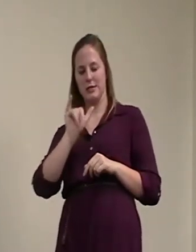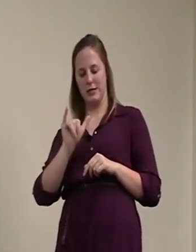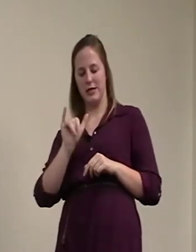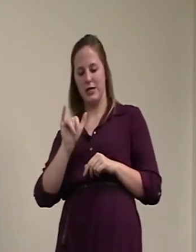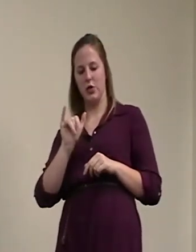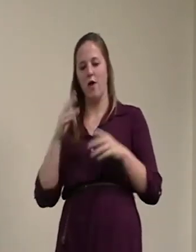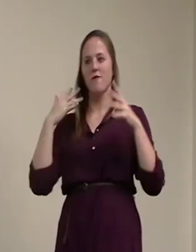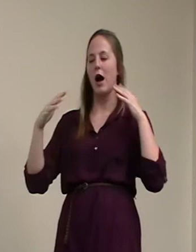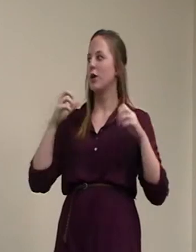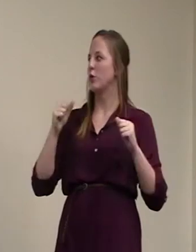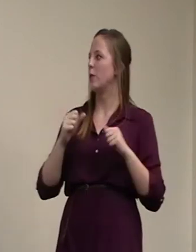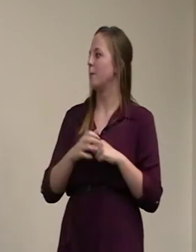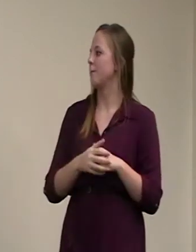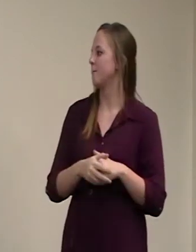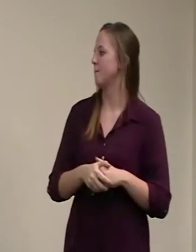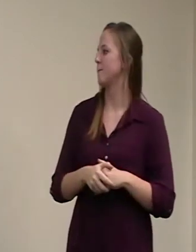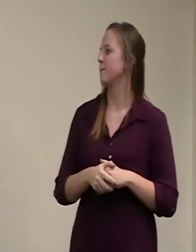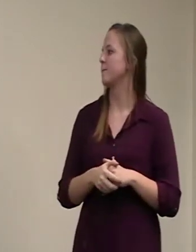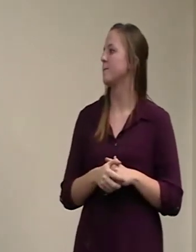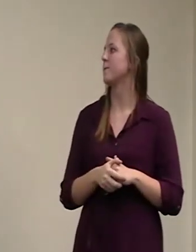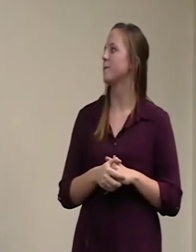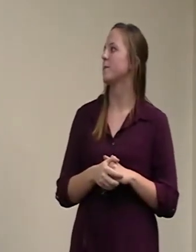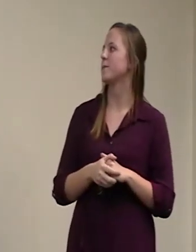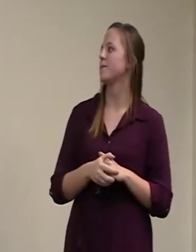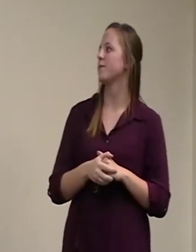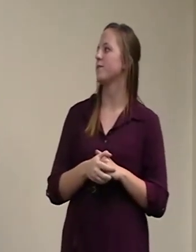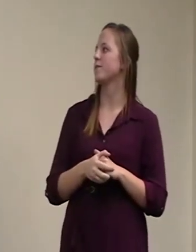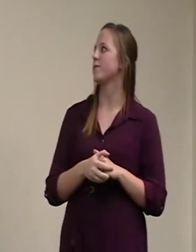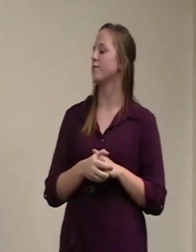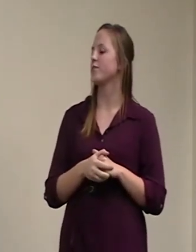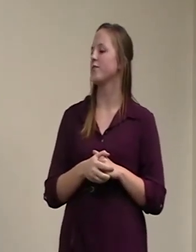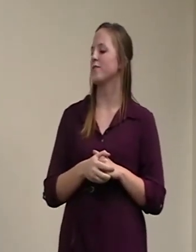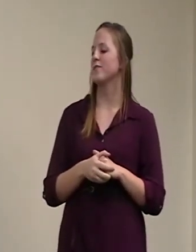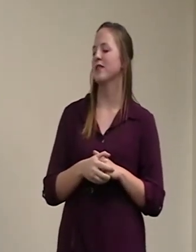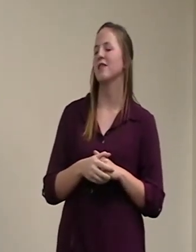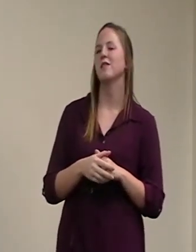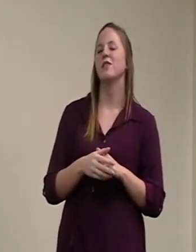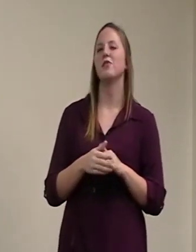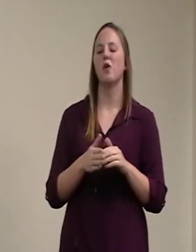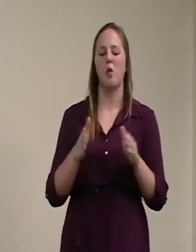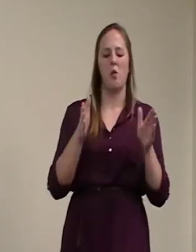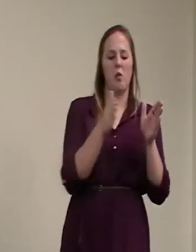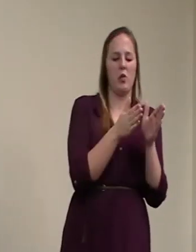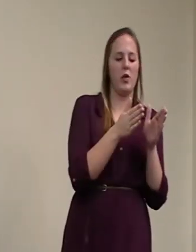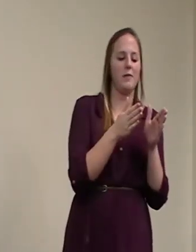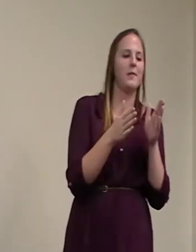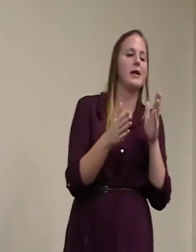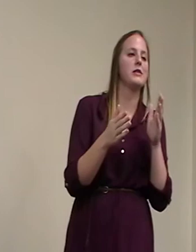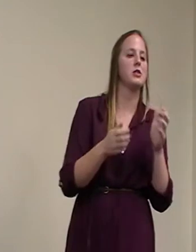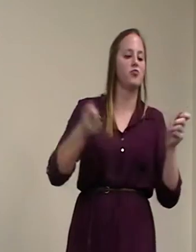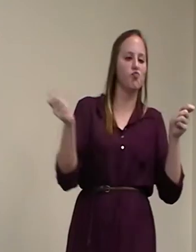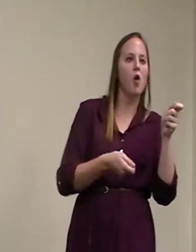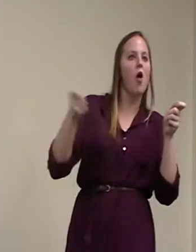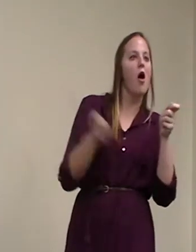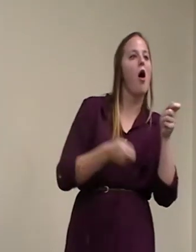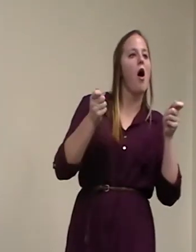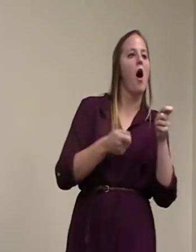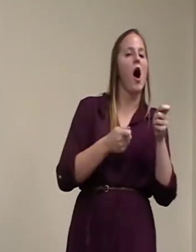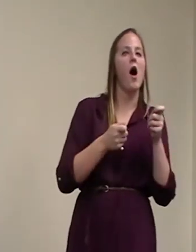low pitch sounds, like a drum beating, a foghorn sound. This